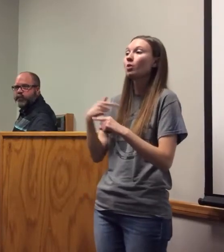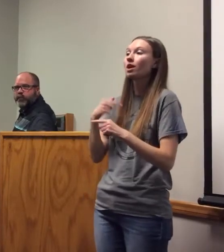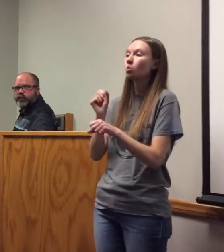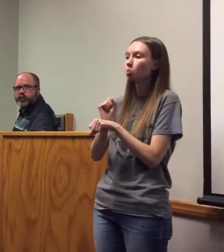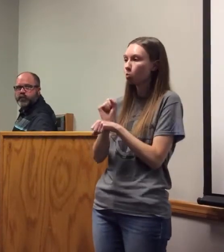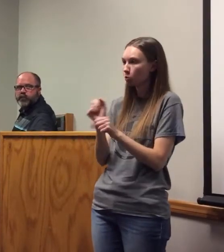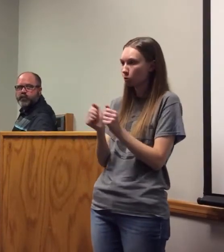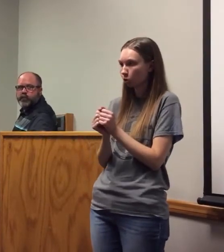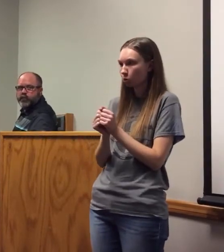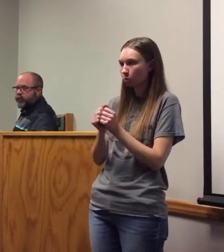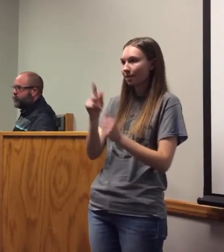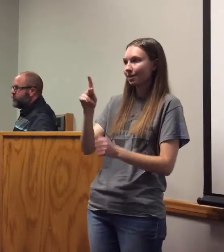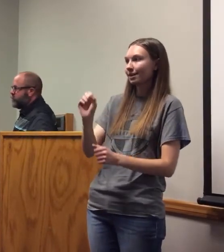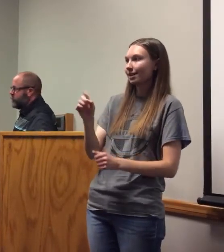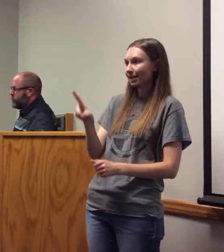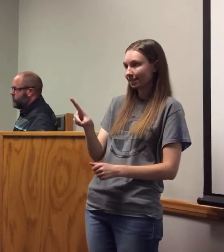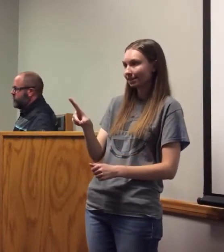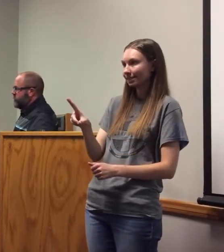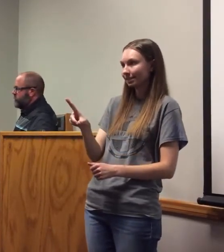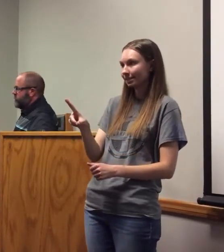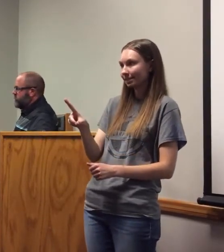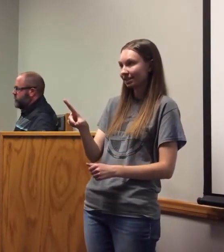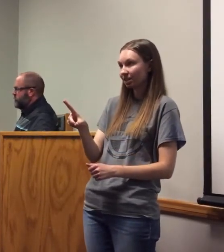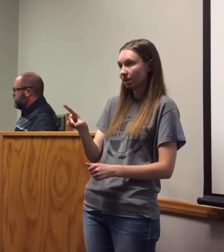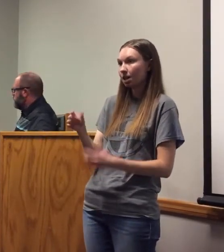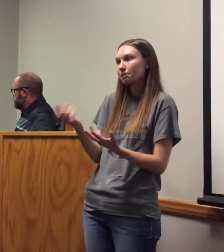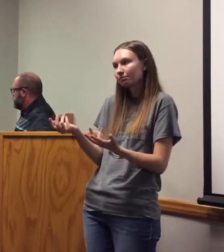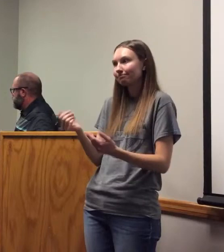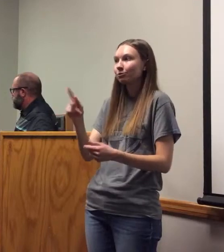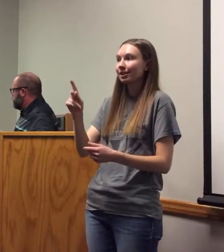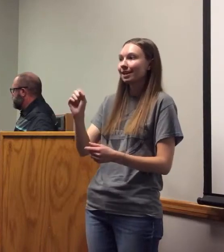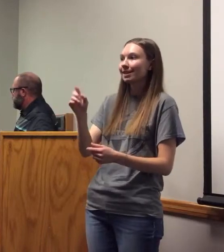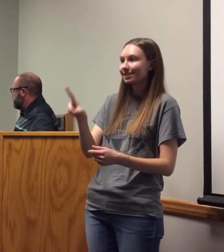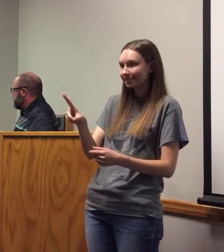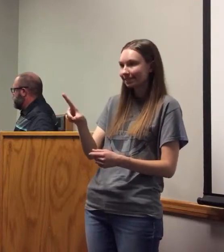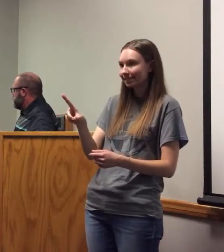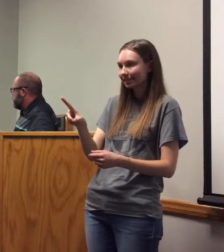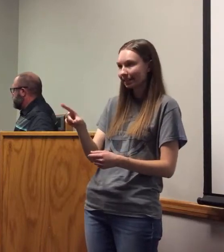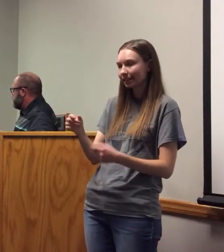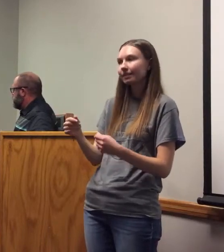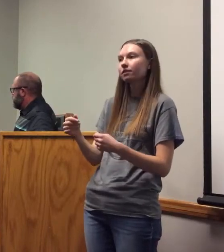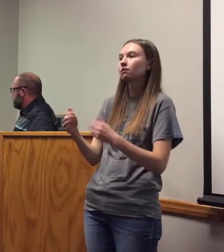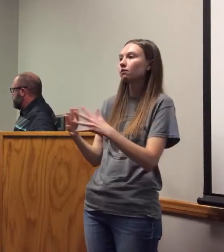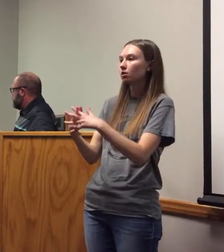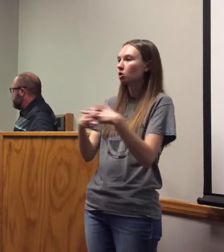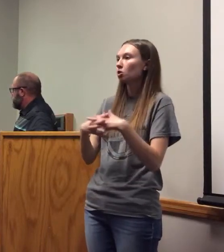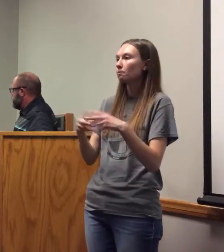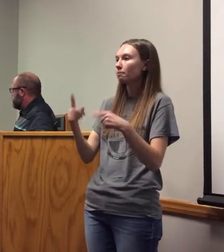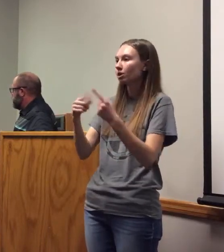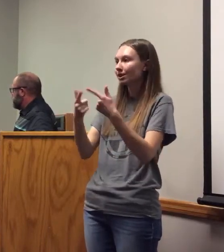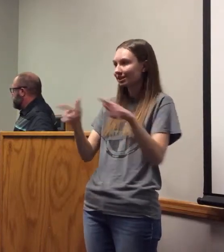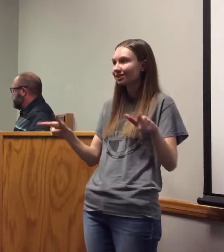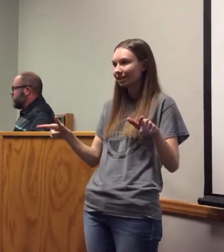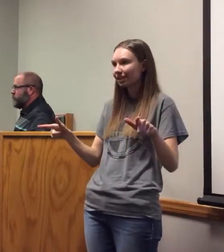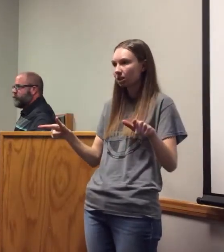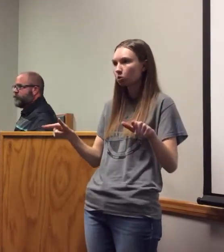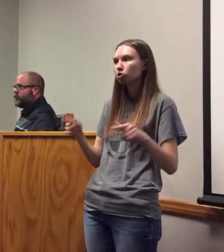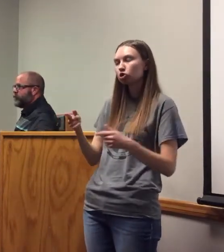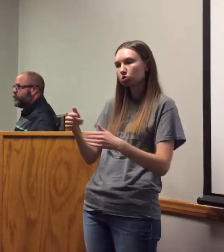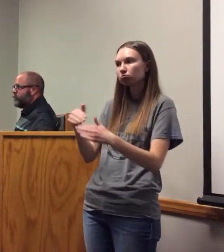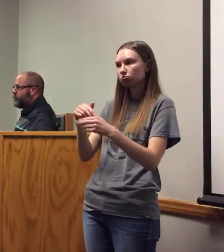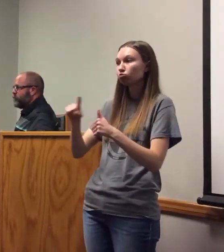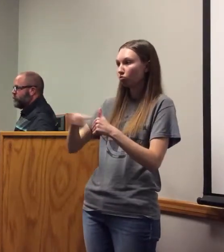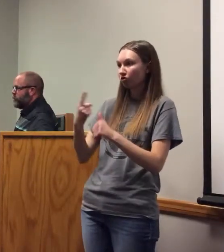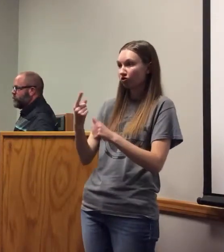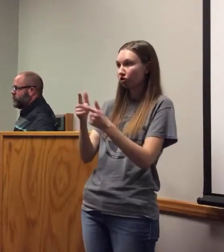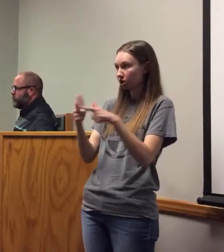because of course for KSD, American Sign Language is their native language. And so this is helping our students. Joan, are you